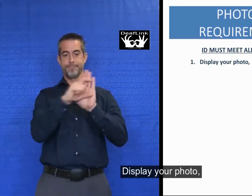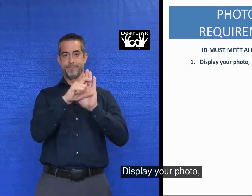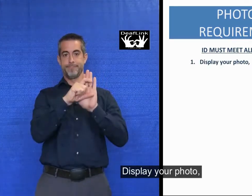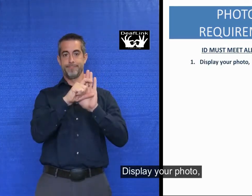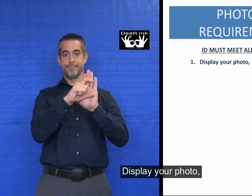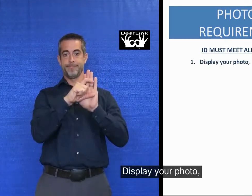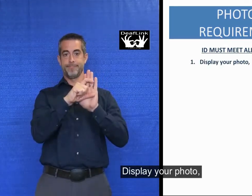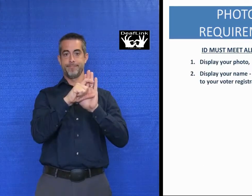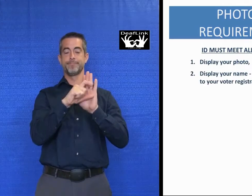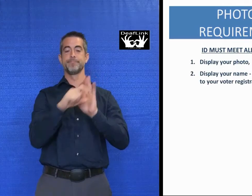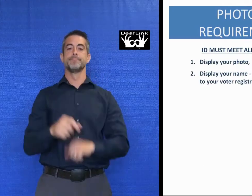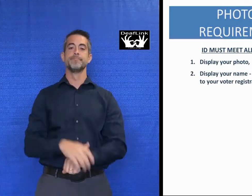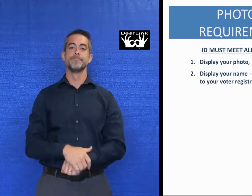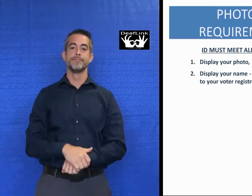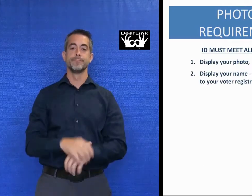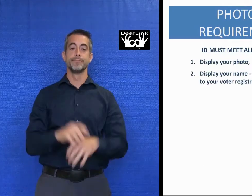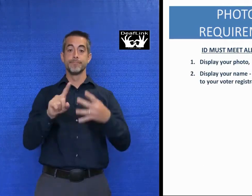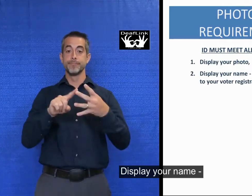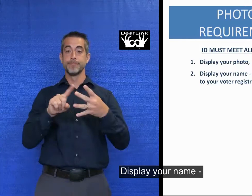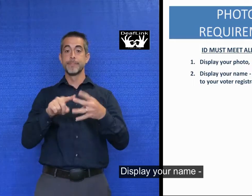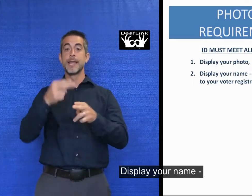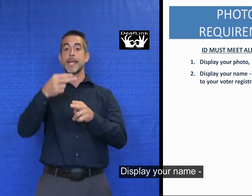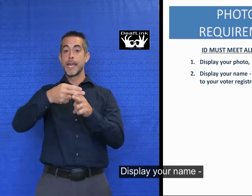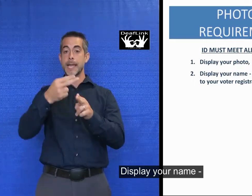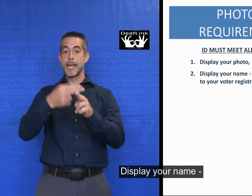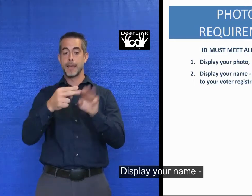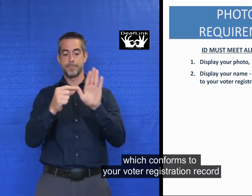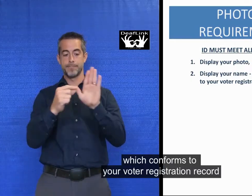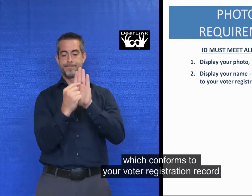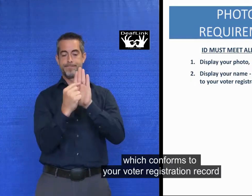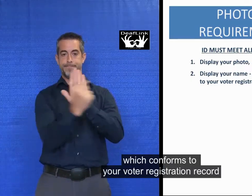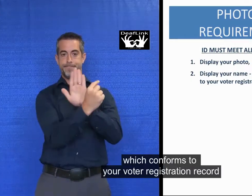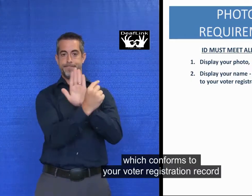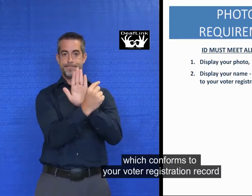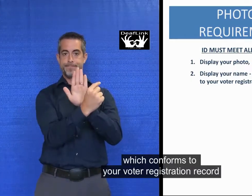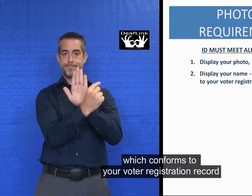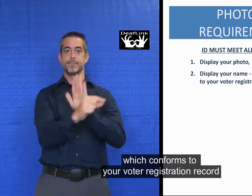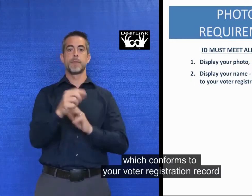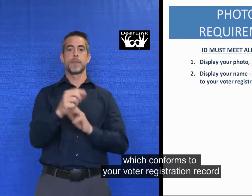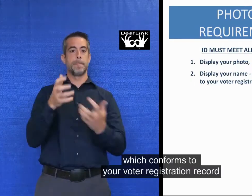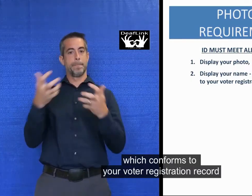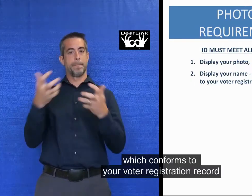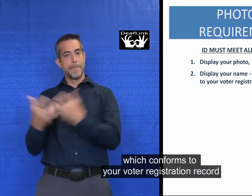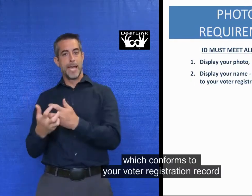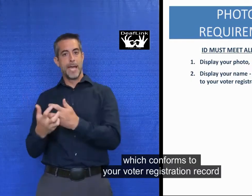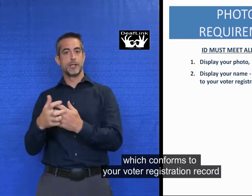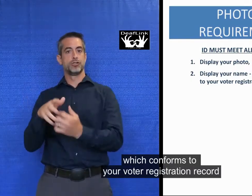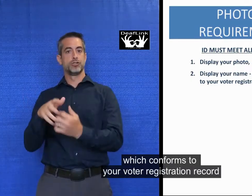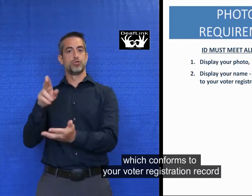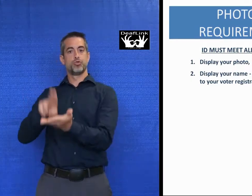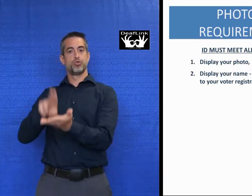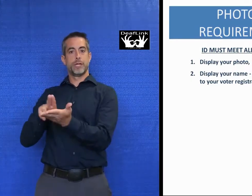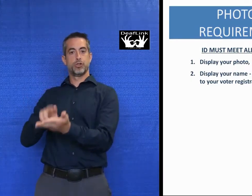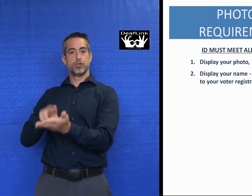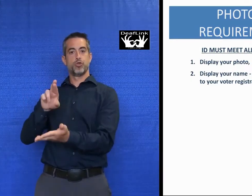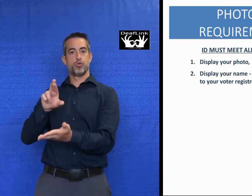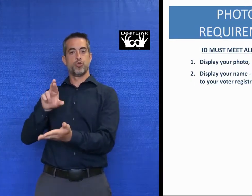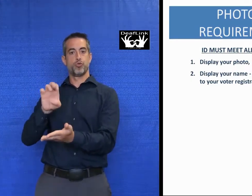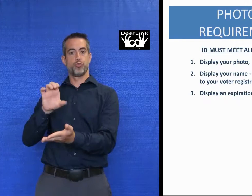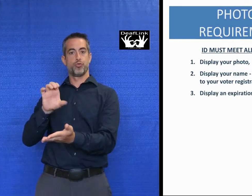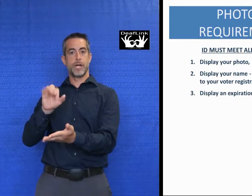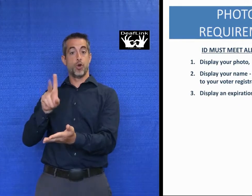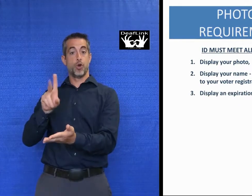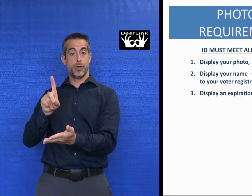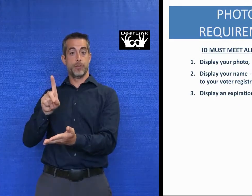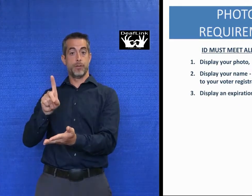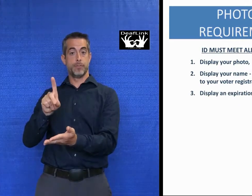Display your photo. Display your name, which conforms to your voter registration record.